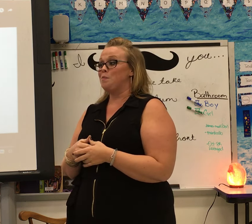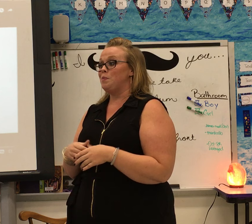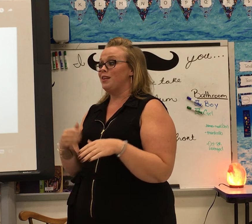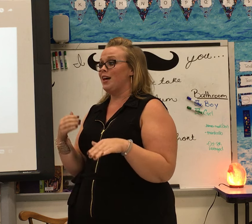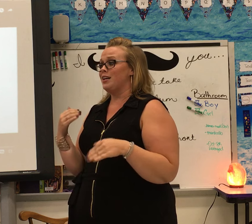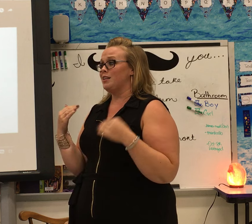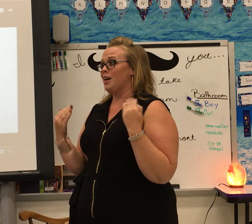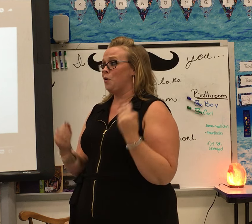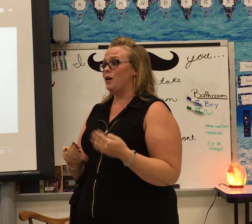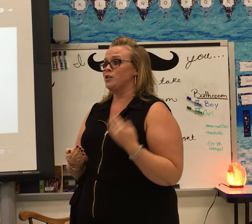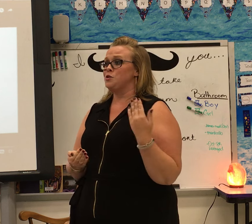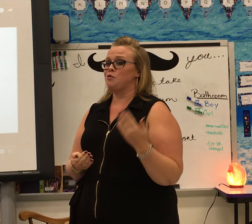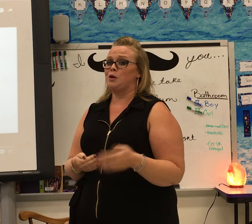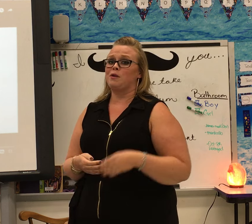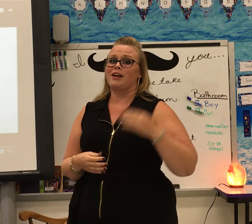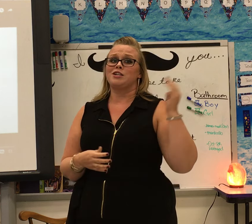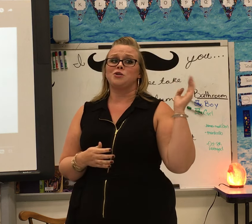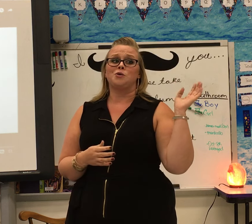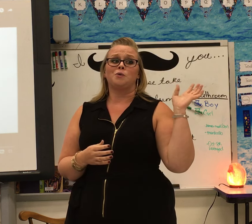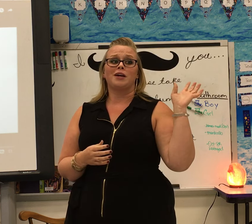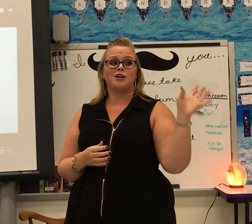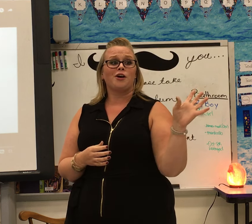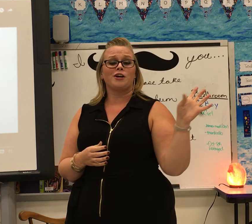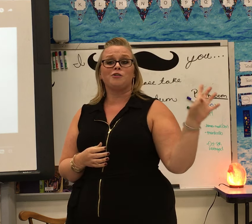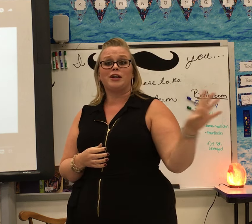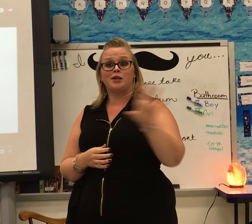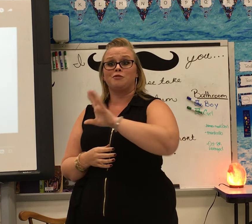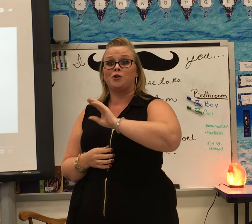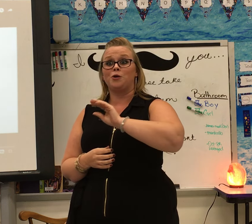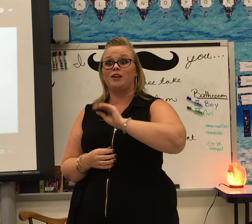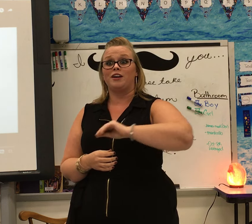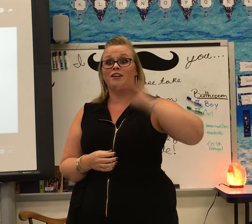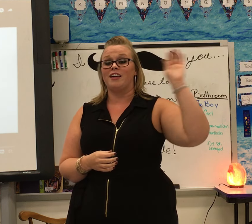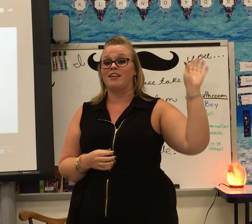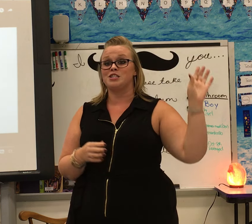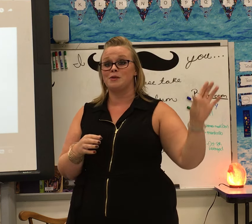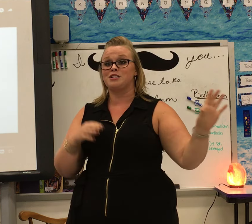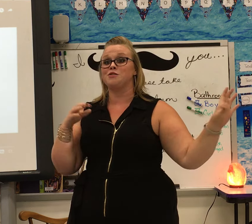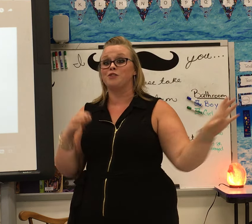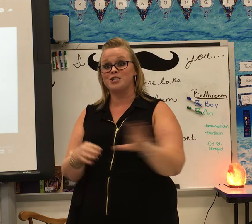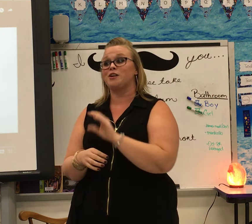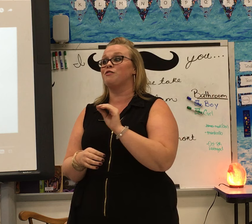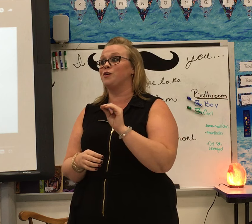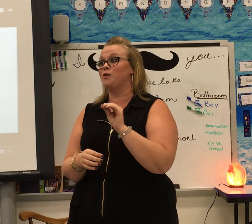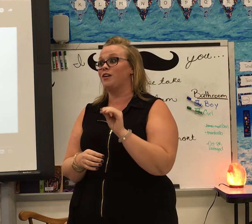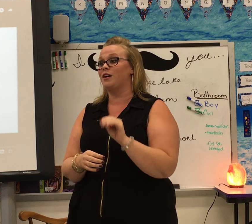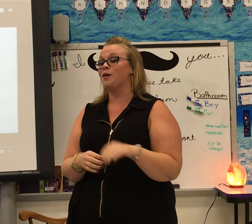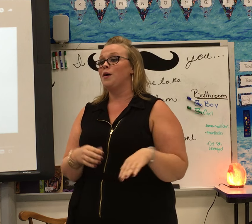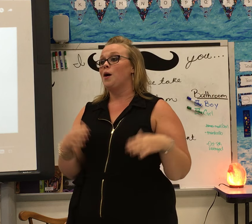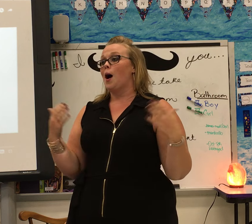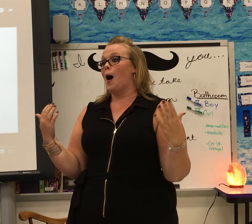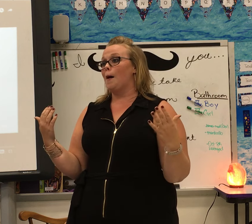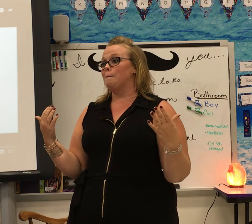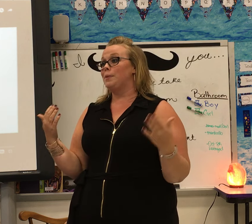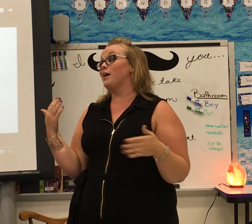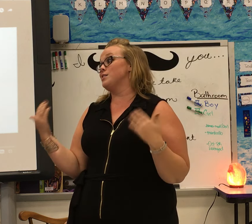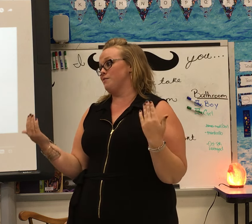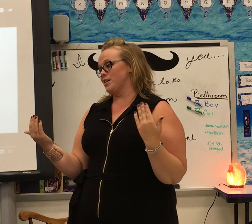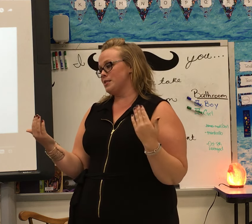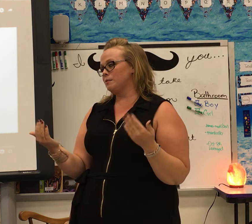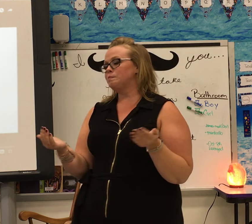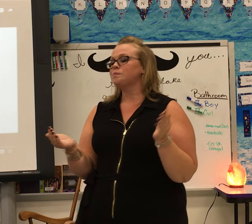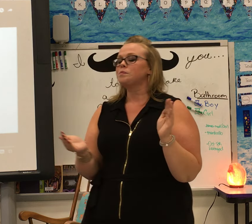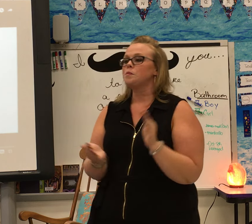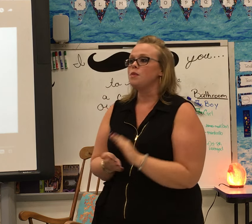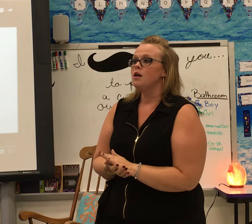We can't be like K1 or 2-3 where they can do kindergarten curriculum for a whole year and then switch and do first grade for a whole year because